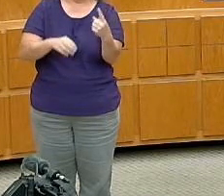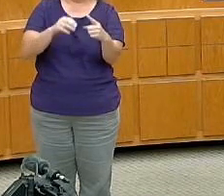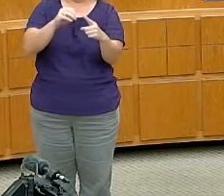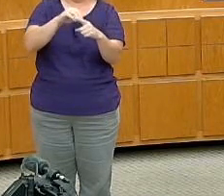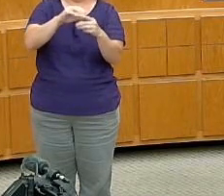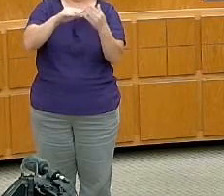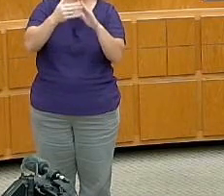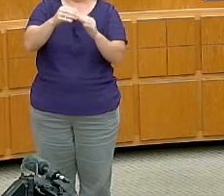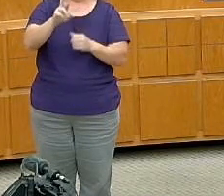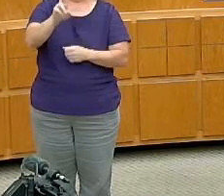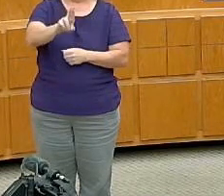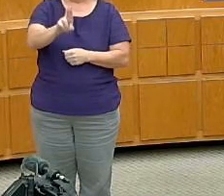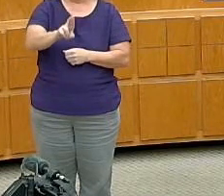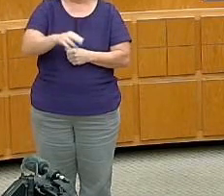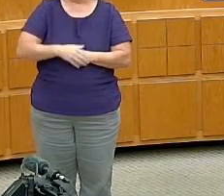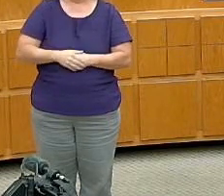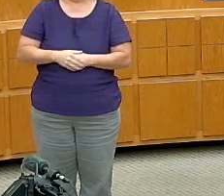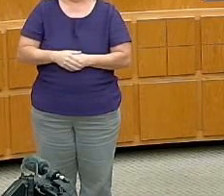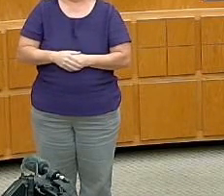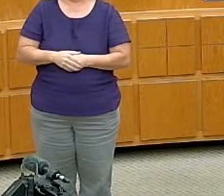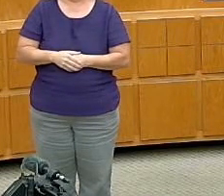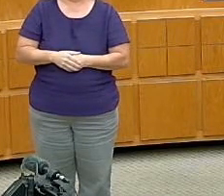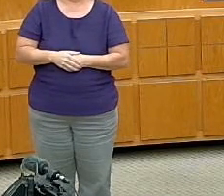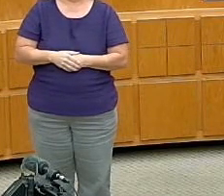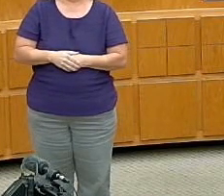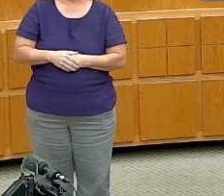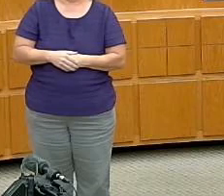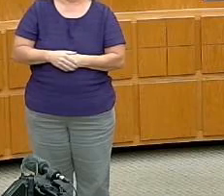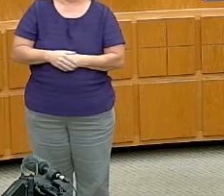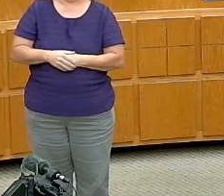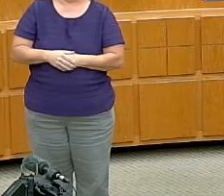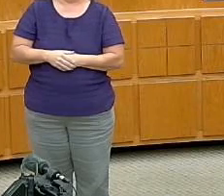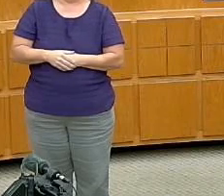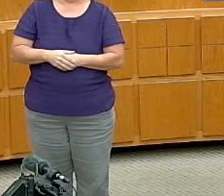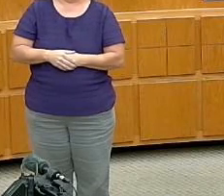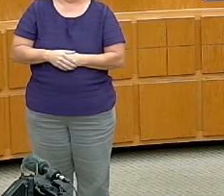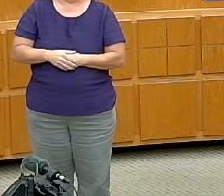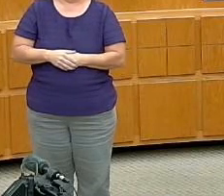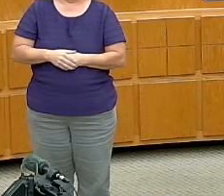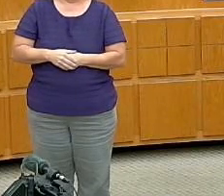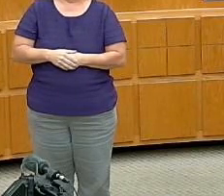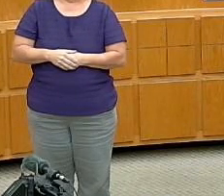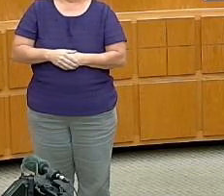new persons, 3 from Corpus Christi, 1 from Robstown. We're